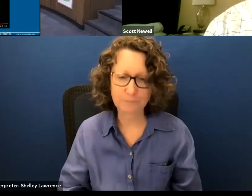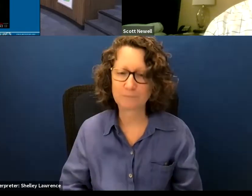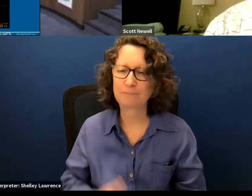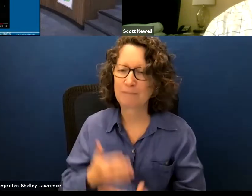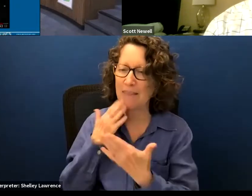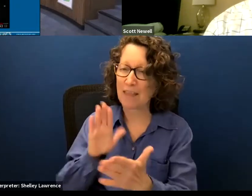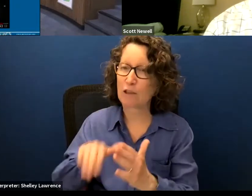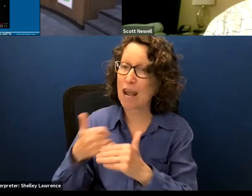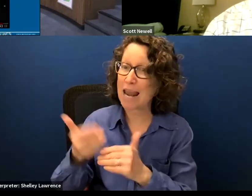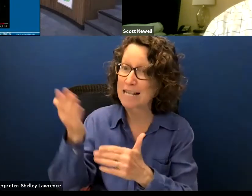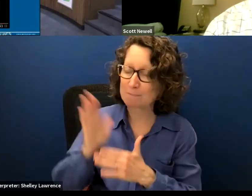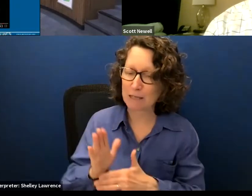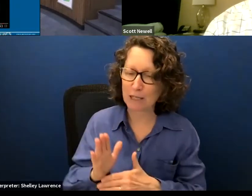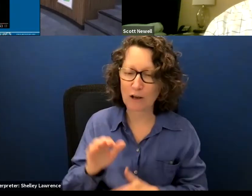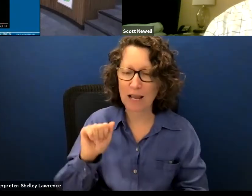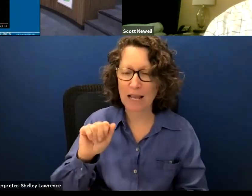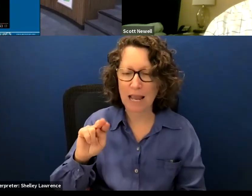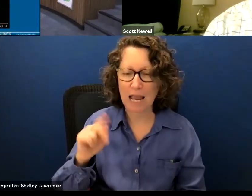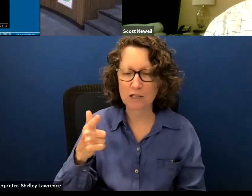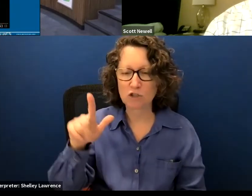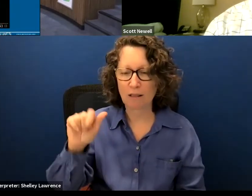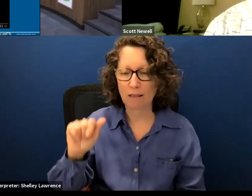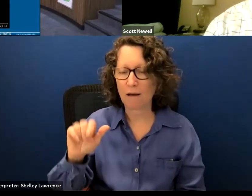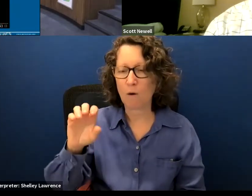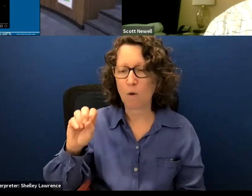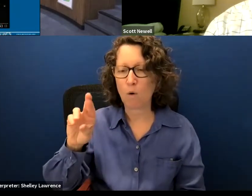you. Next speaker is Angela Ortega.